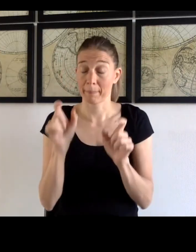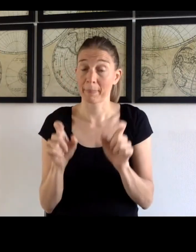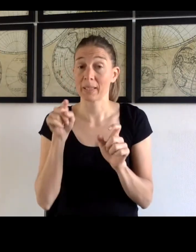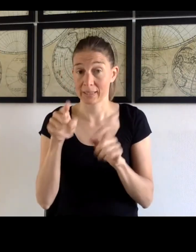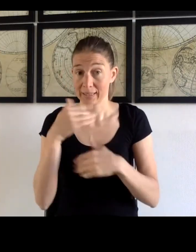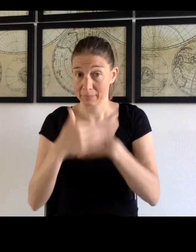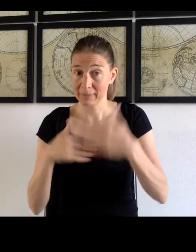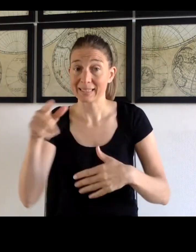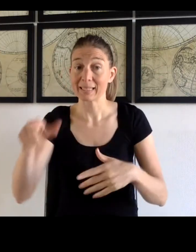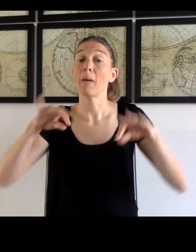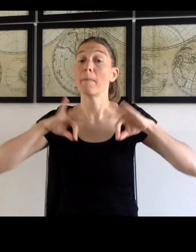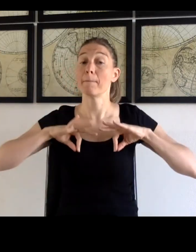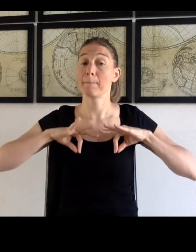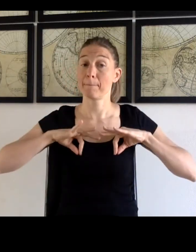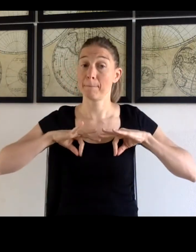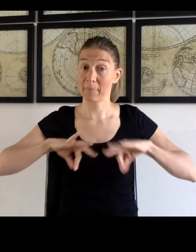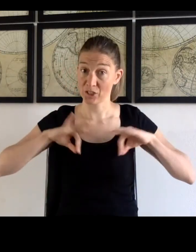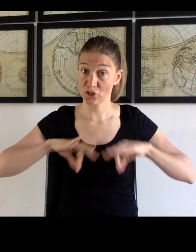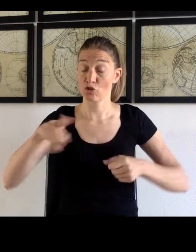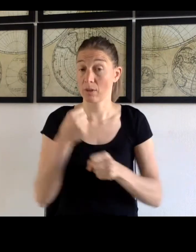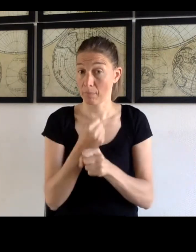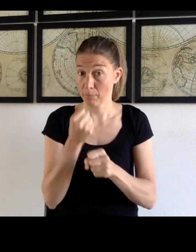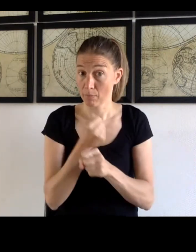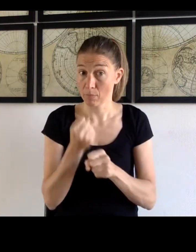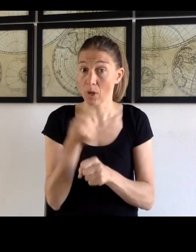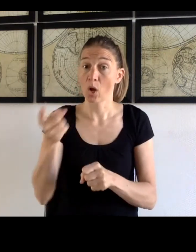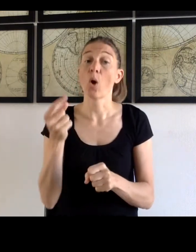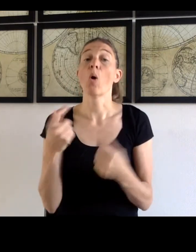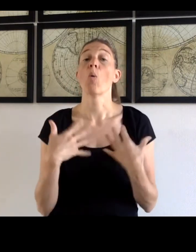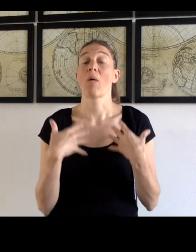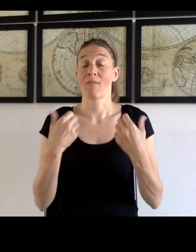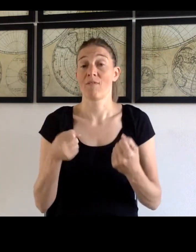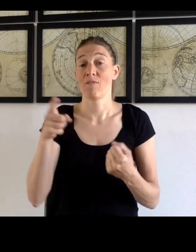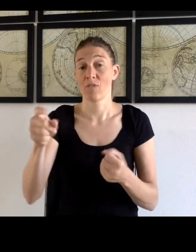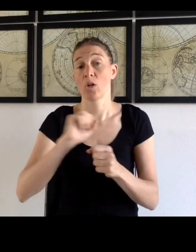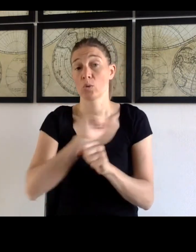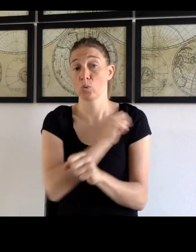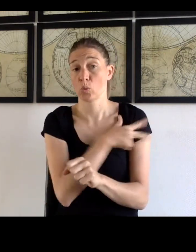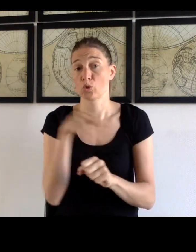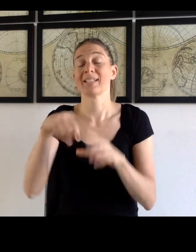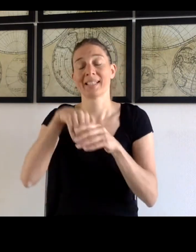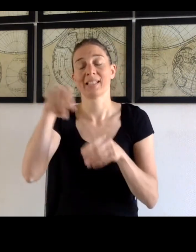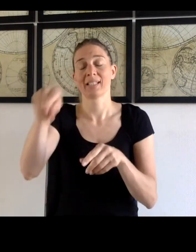Ministry of Labour, Welfare and Social Insurance in Cyprus.